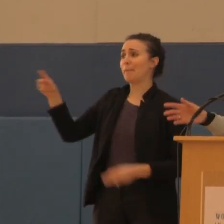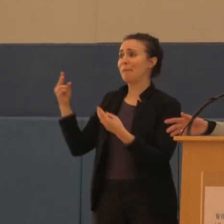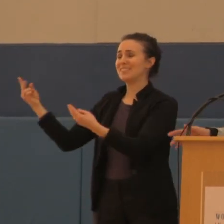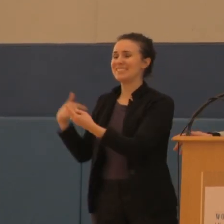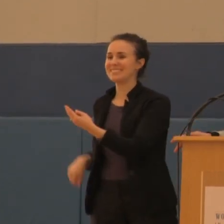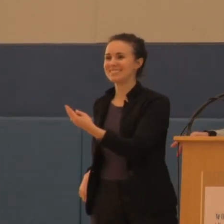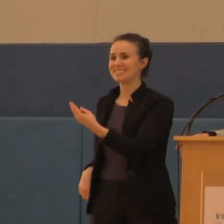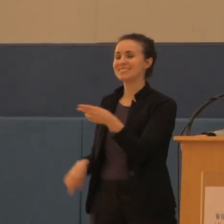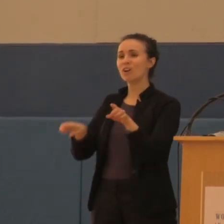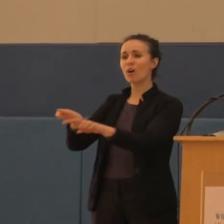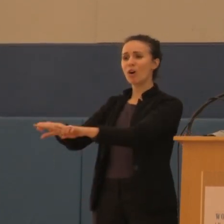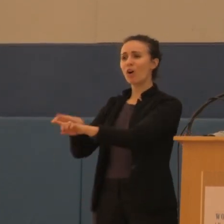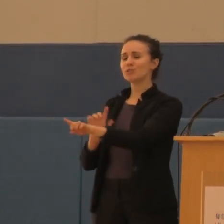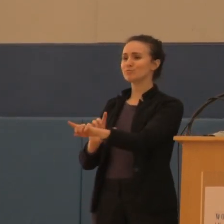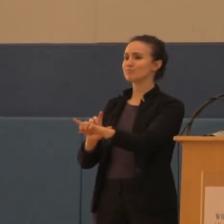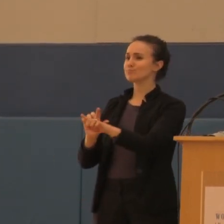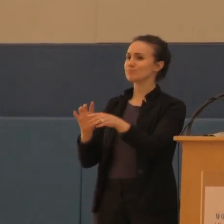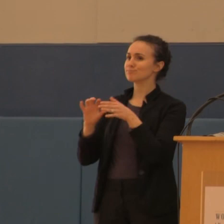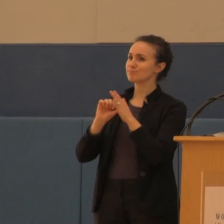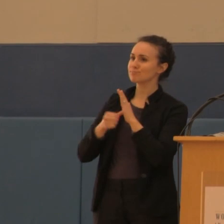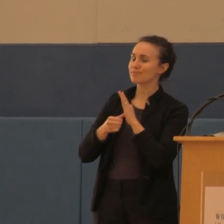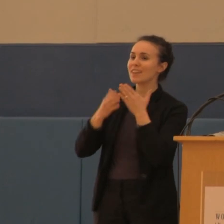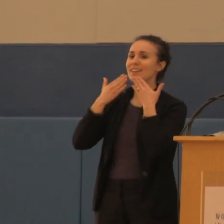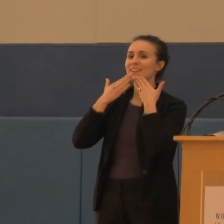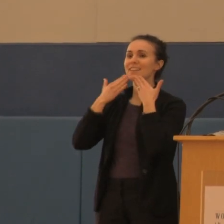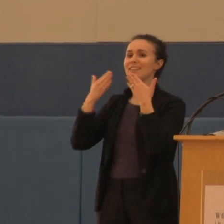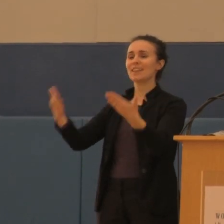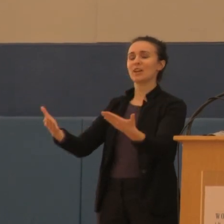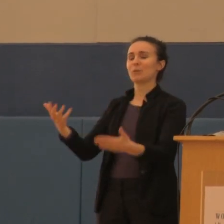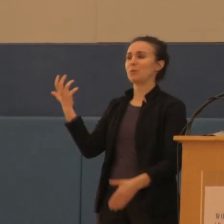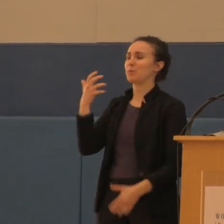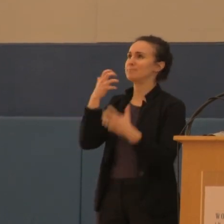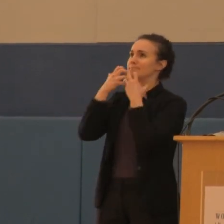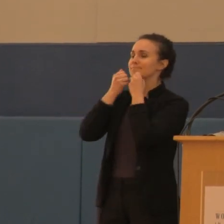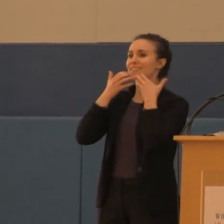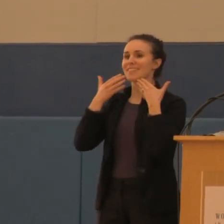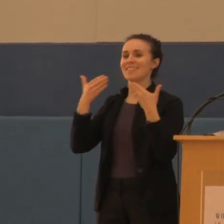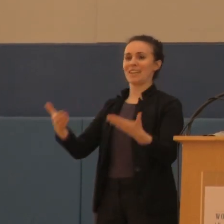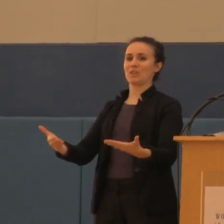And I would just like to say again, thank you. From the bottom of our